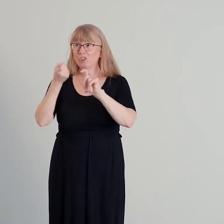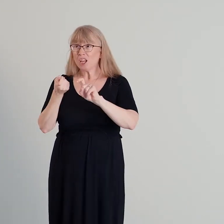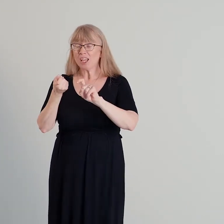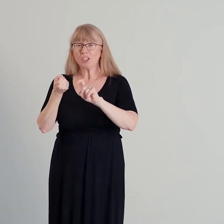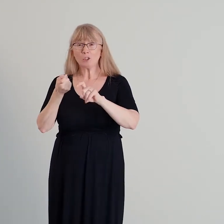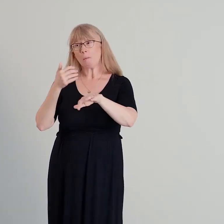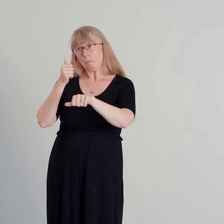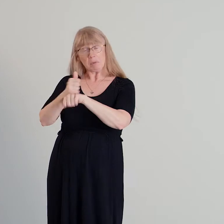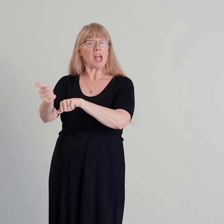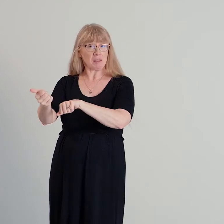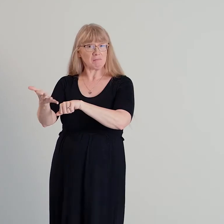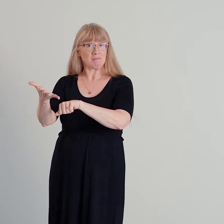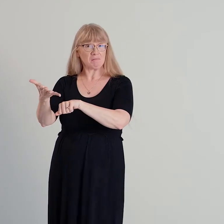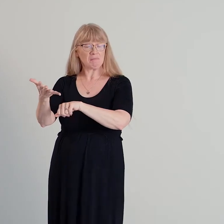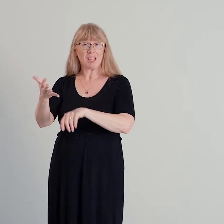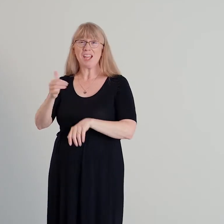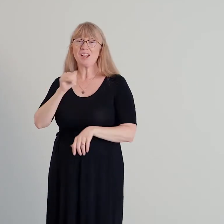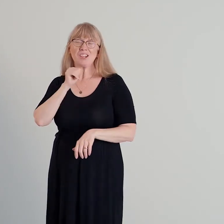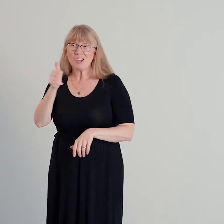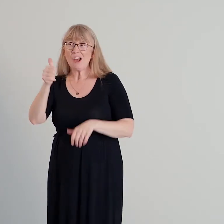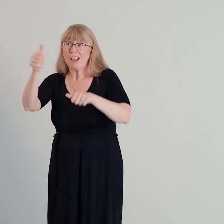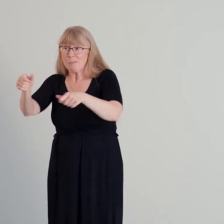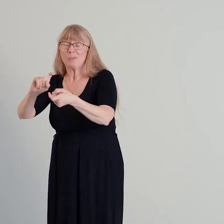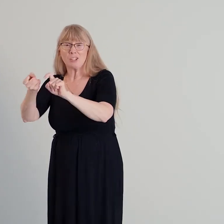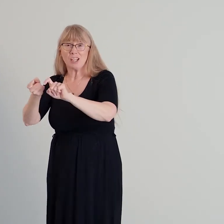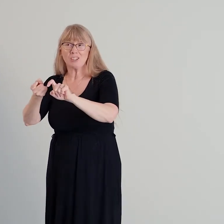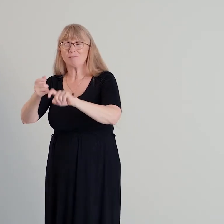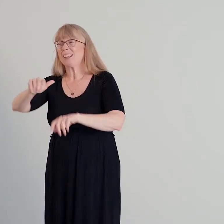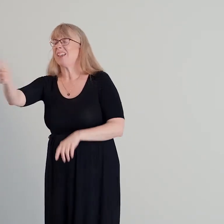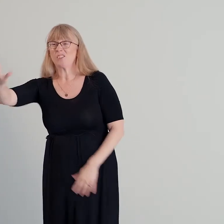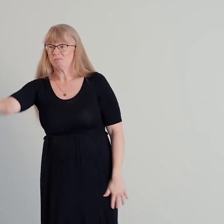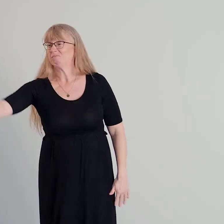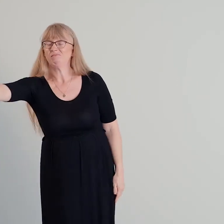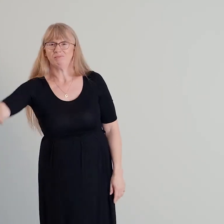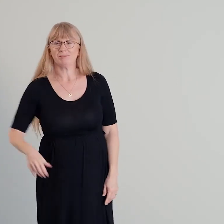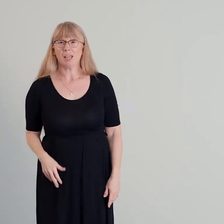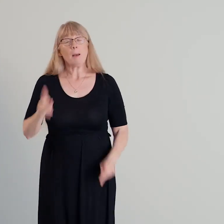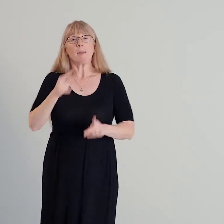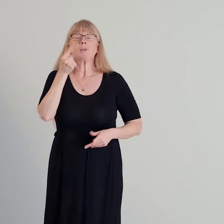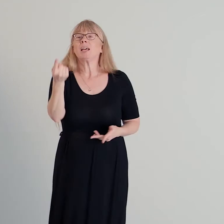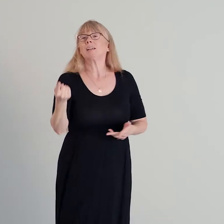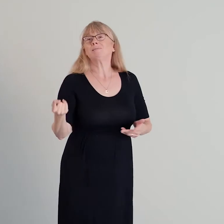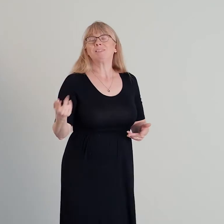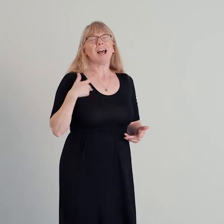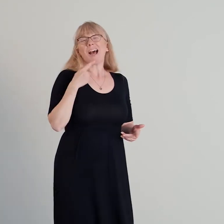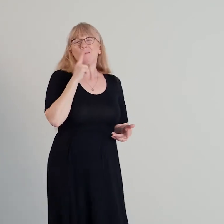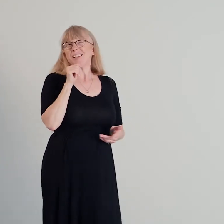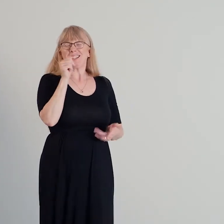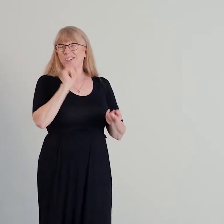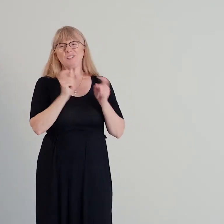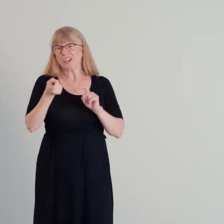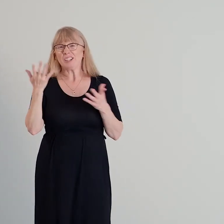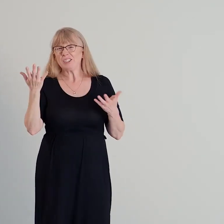or blame of not being able to change on other things. Have you heard people say, well, I'm really not going to